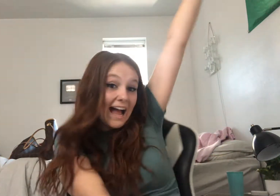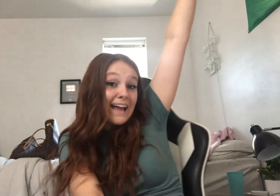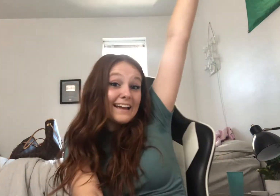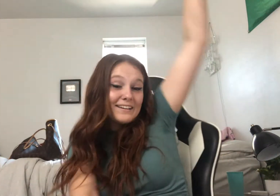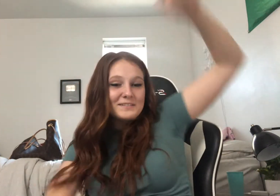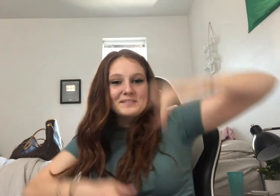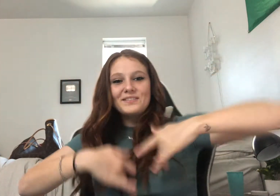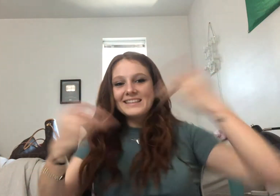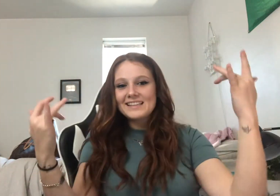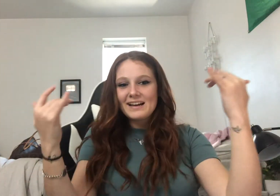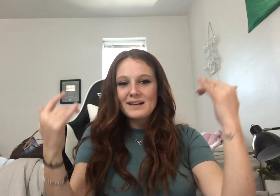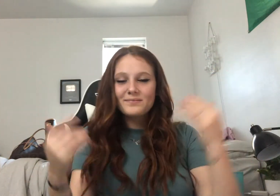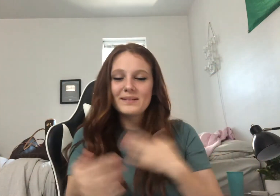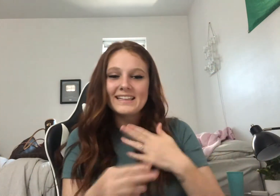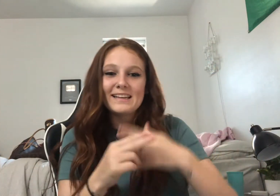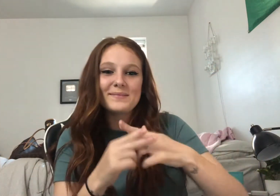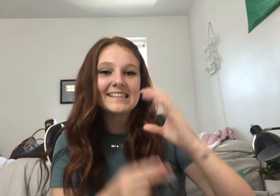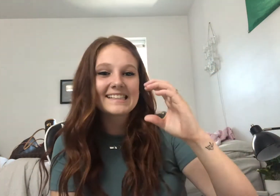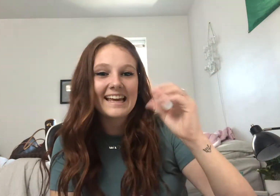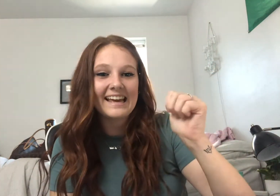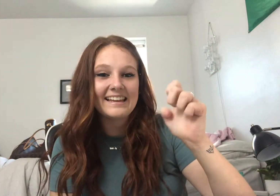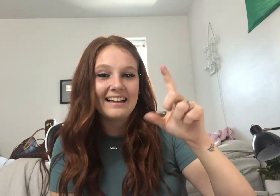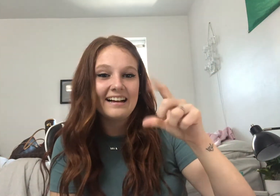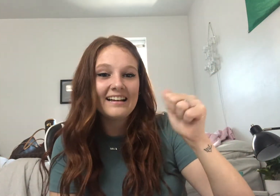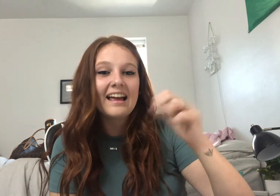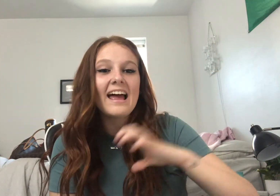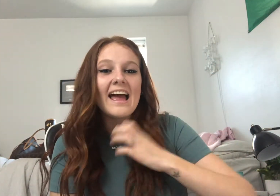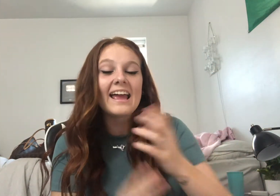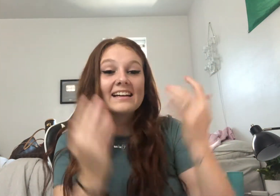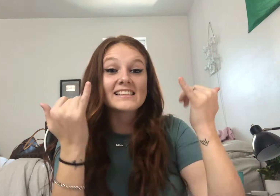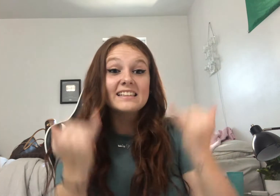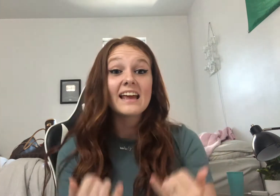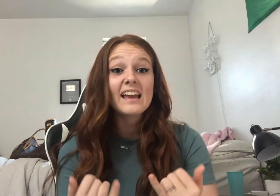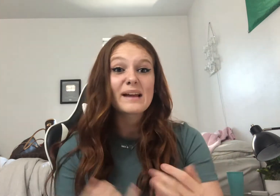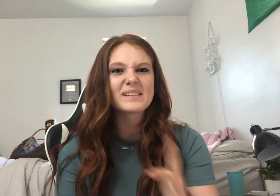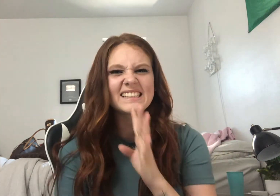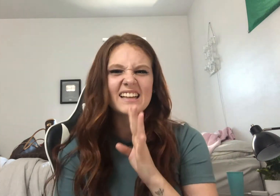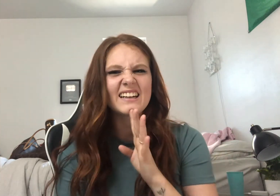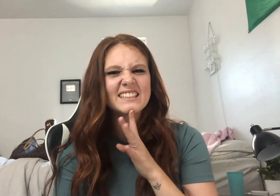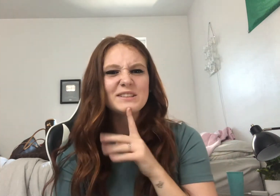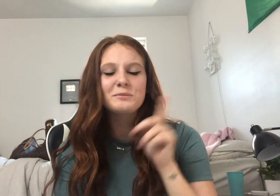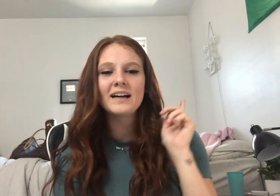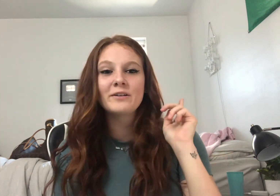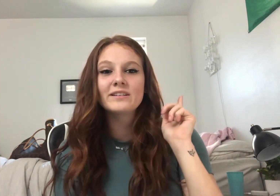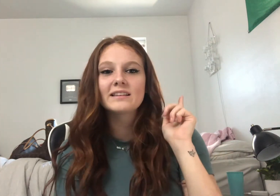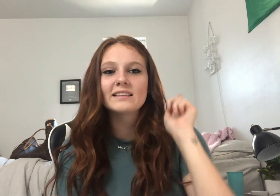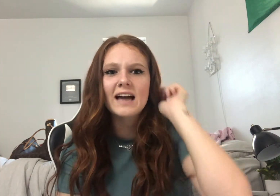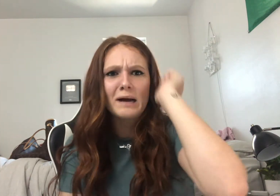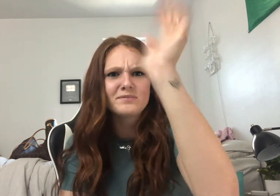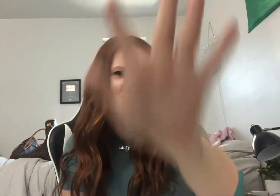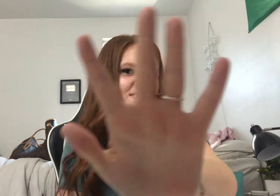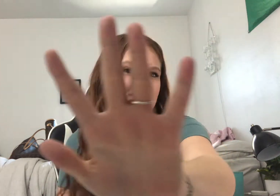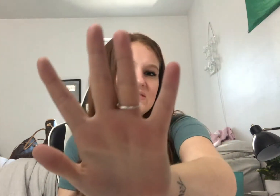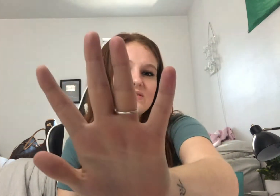Hi, what's up? My name is Caela, and today I'm going to talk to you about the top